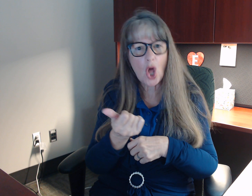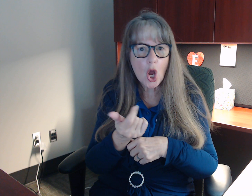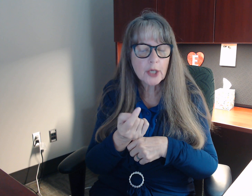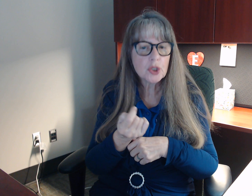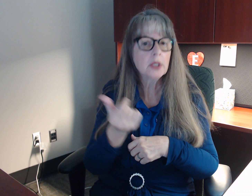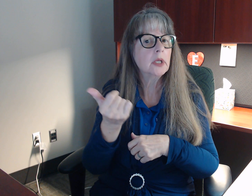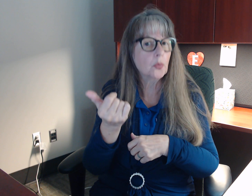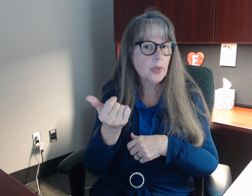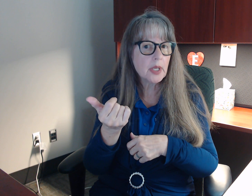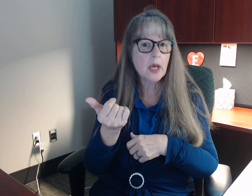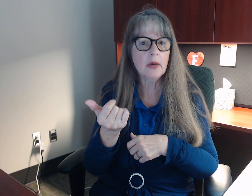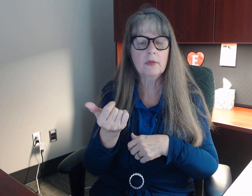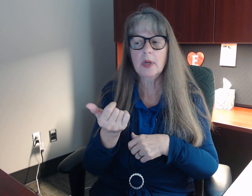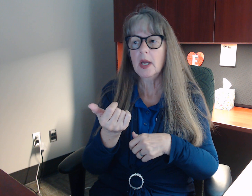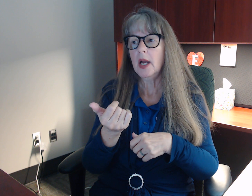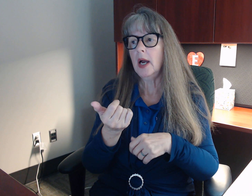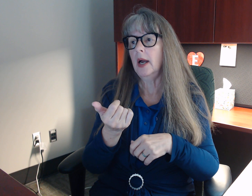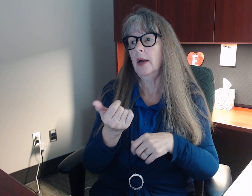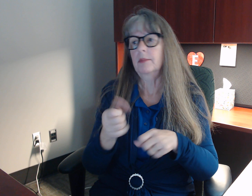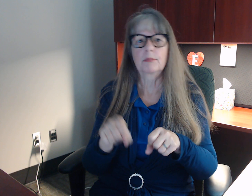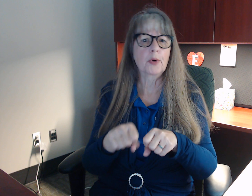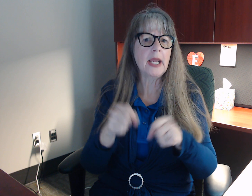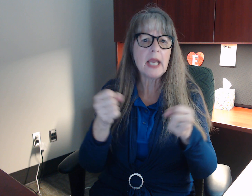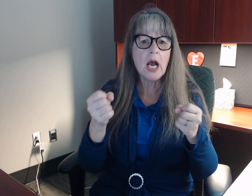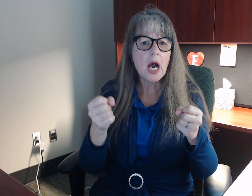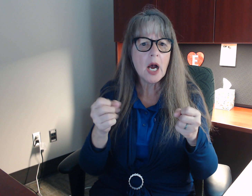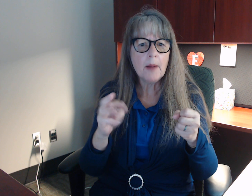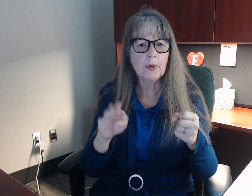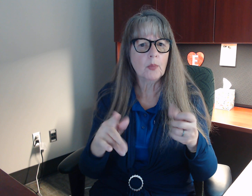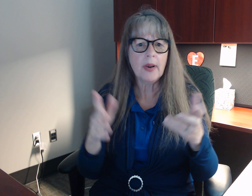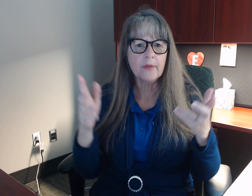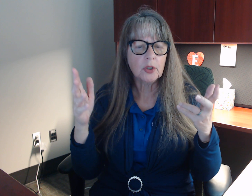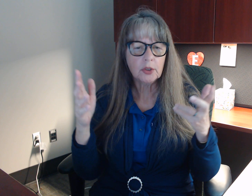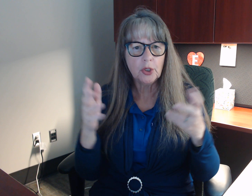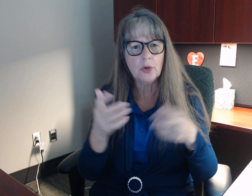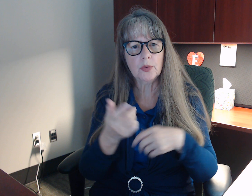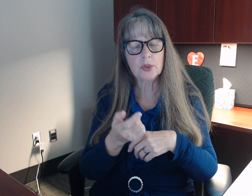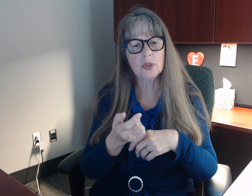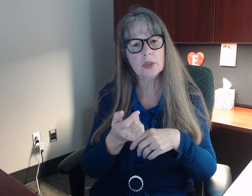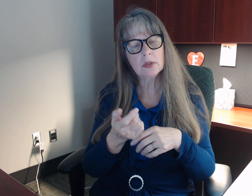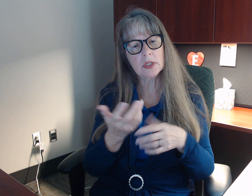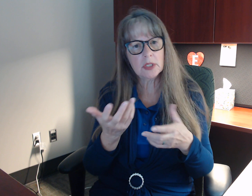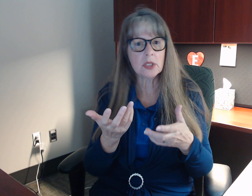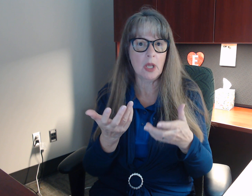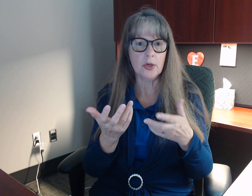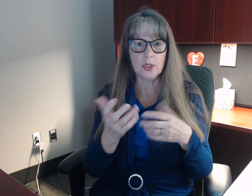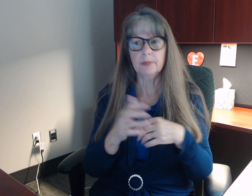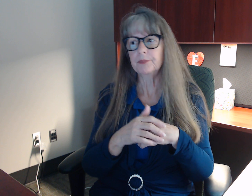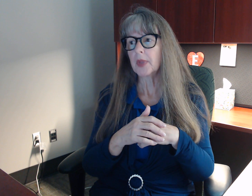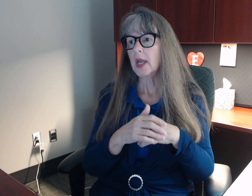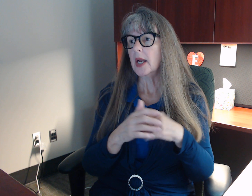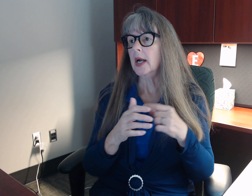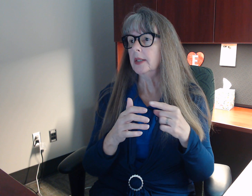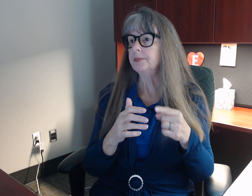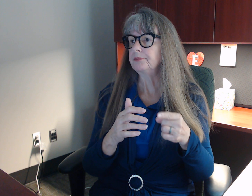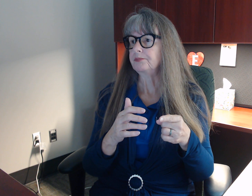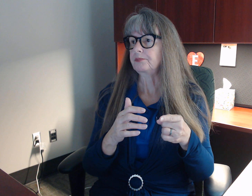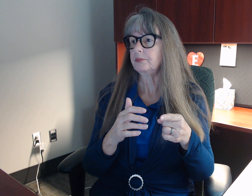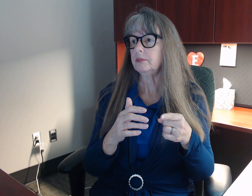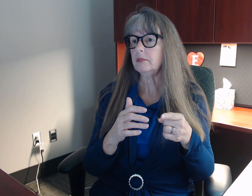dislodge, get rid of, break up, or whatever, you know, to dislodge it. And